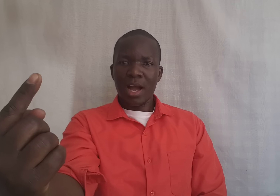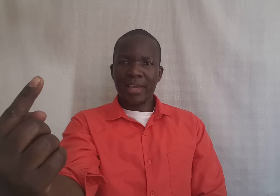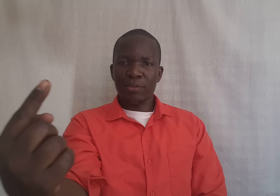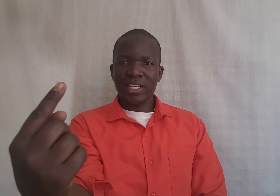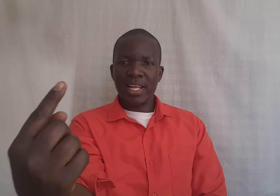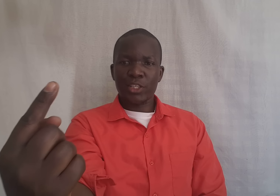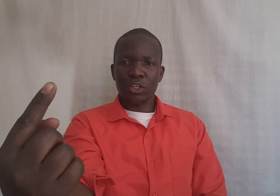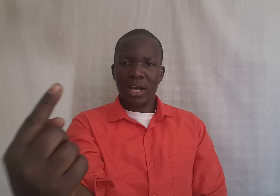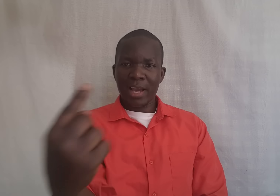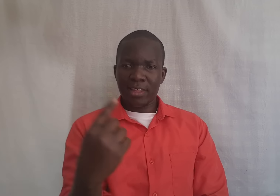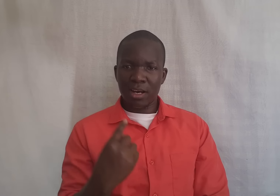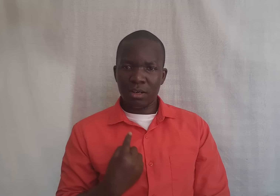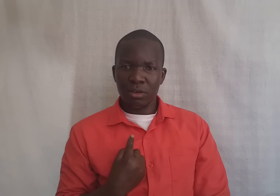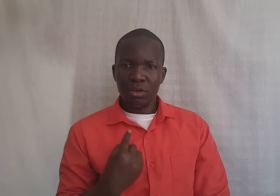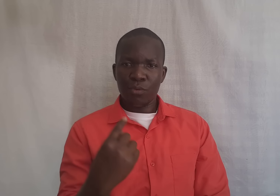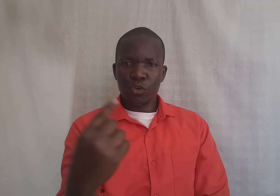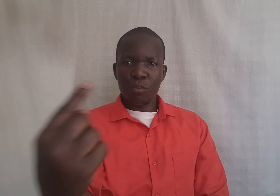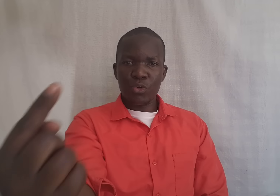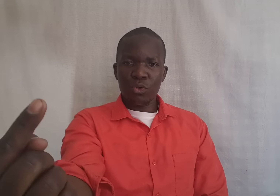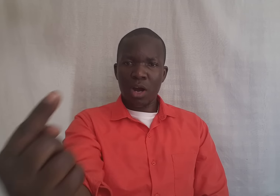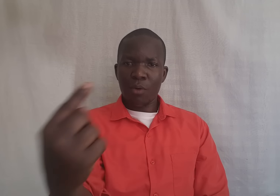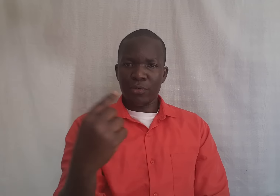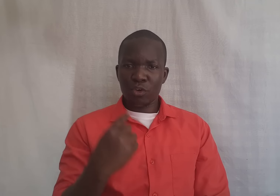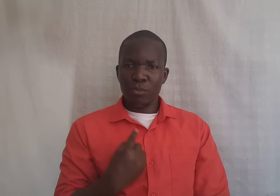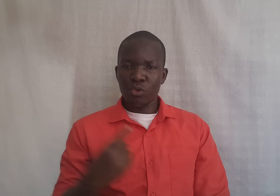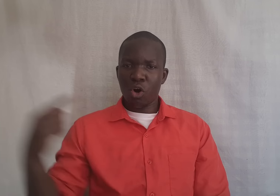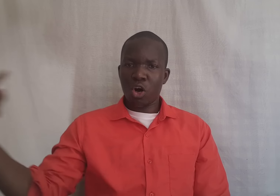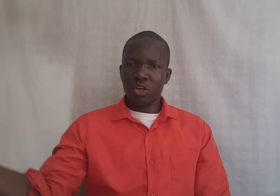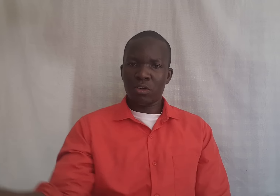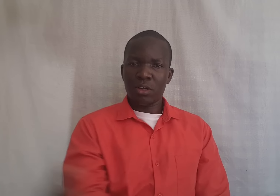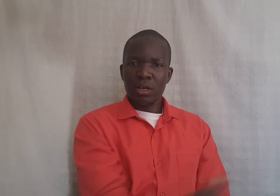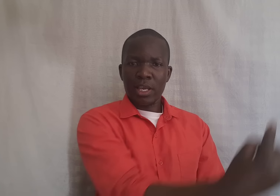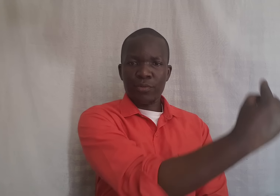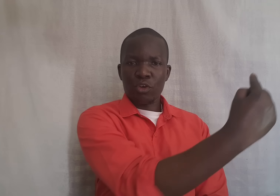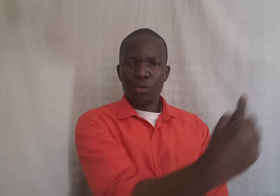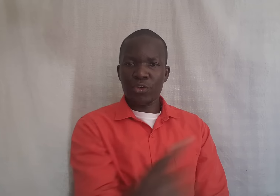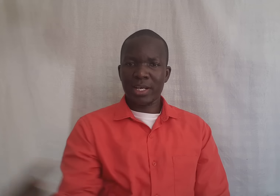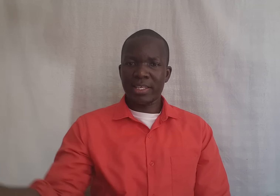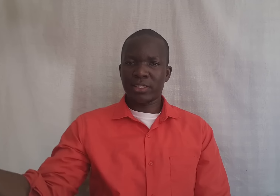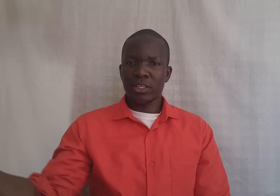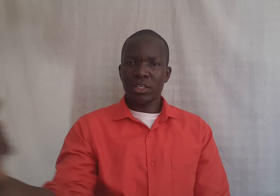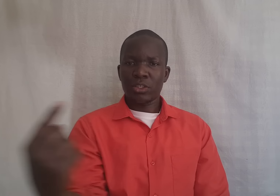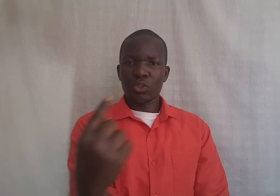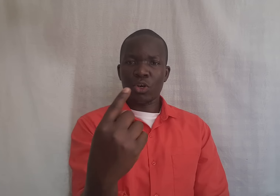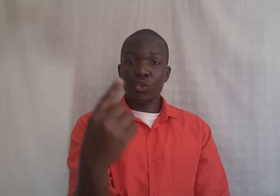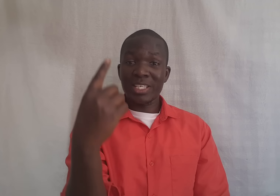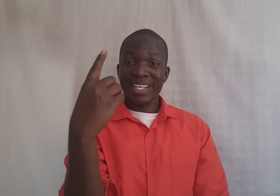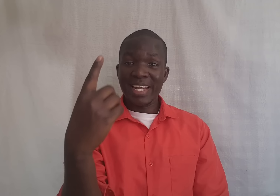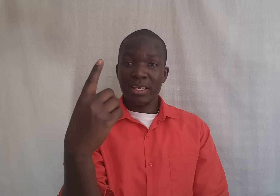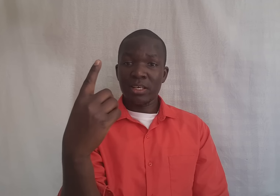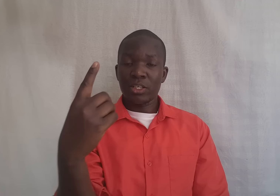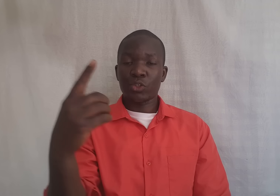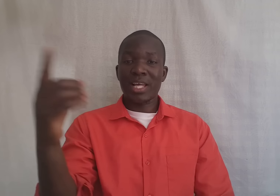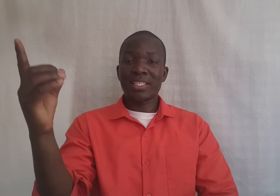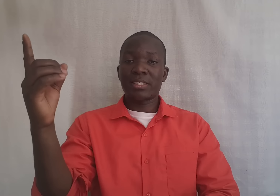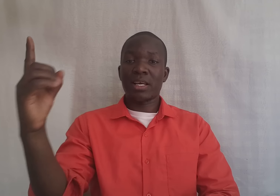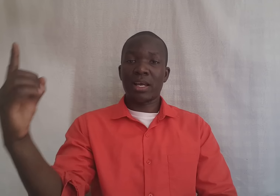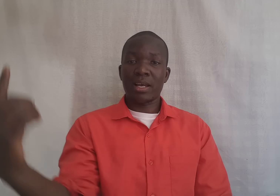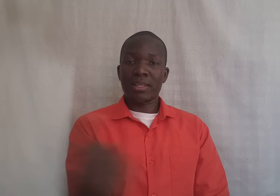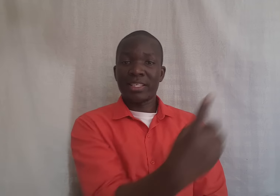either of the direction, either from you, away from you, or in front of you like this. So using D. So that's this